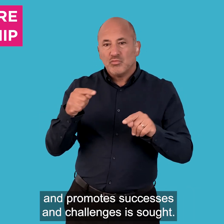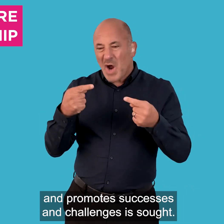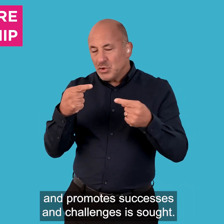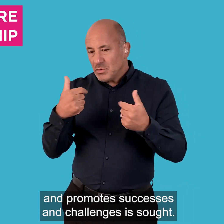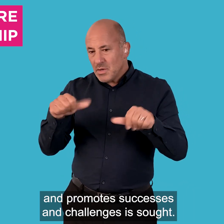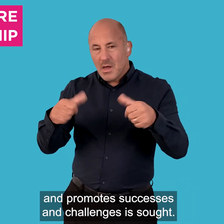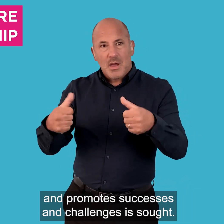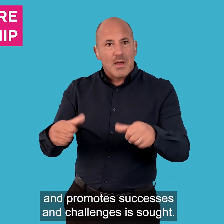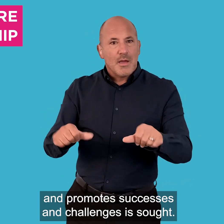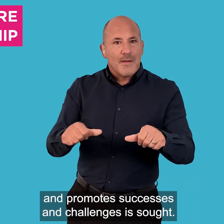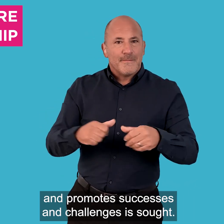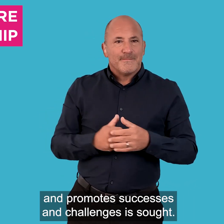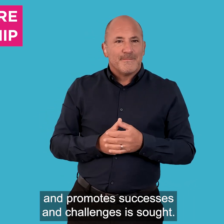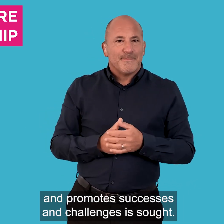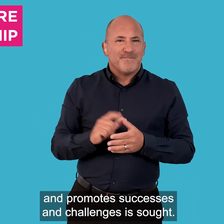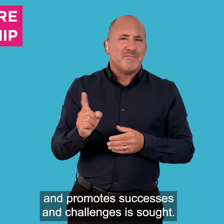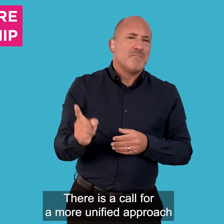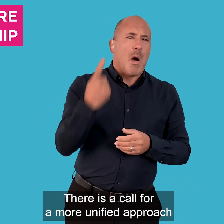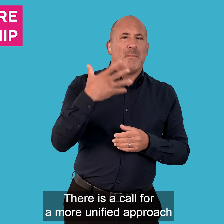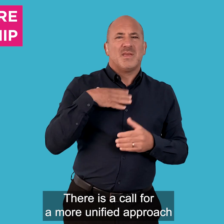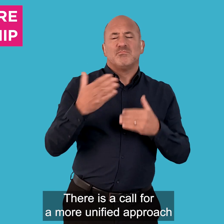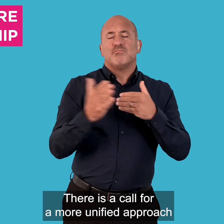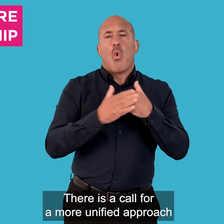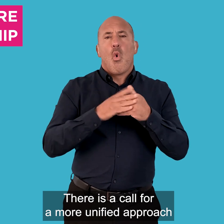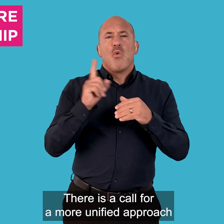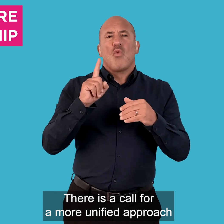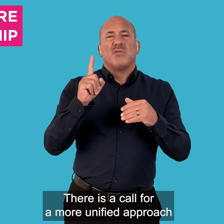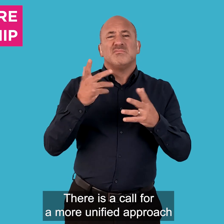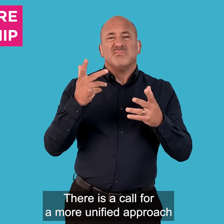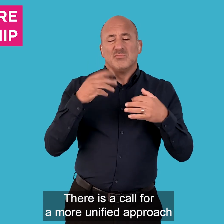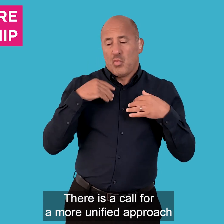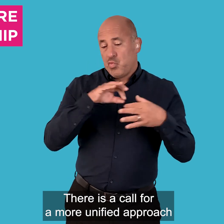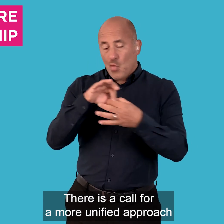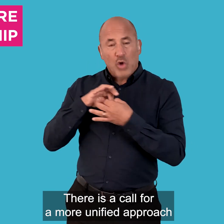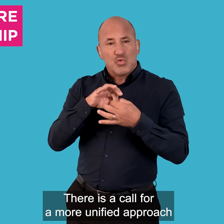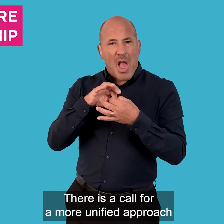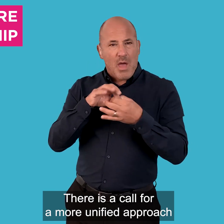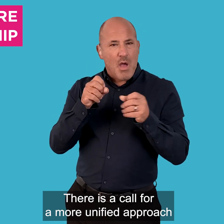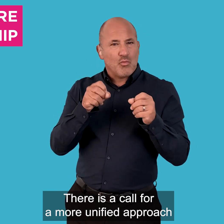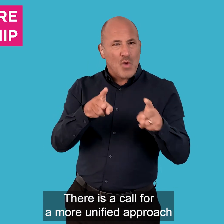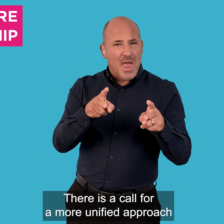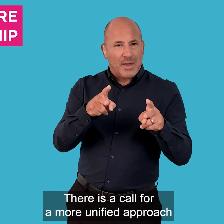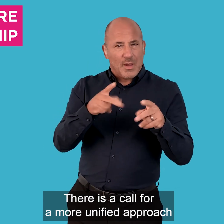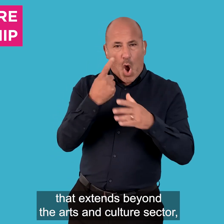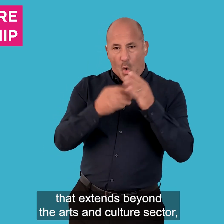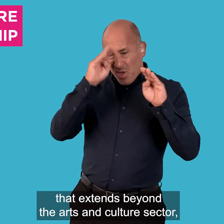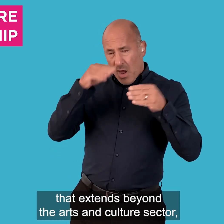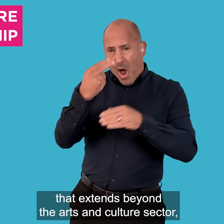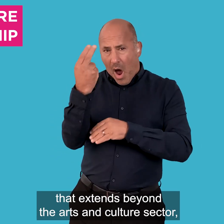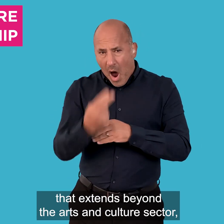and promotes successes and challenges is sought. There is a call for a more unified approach that